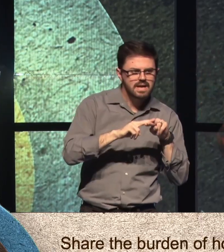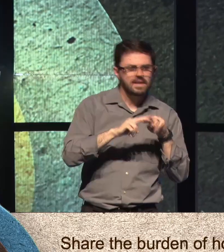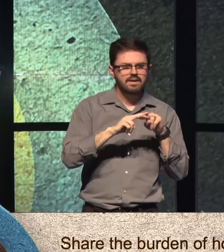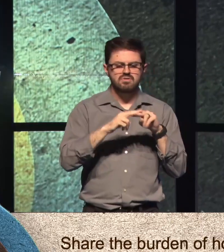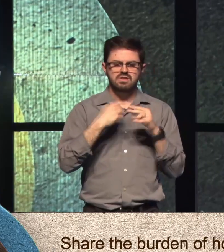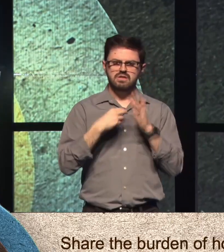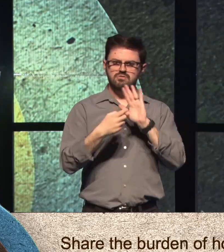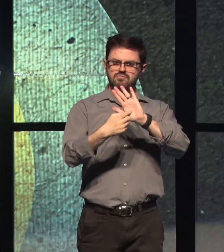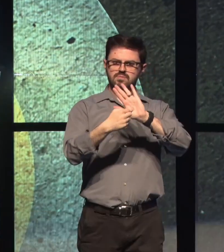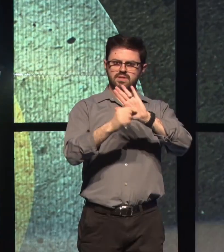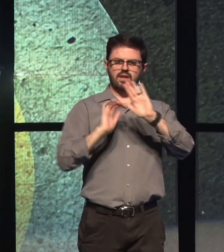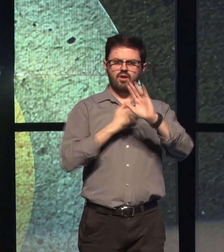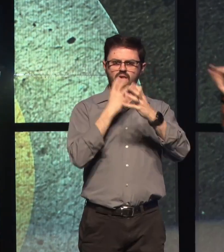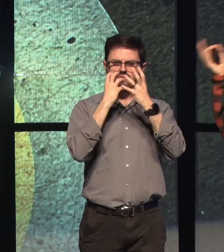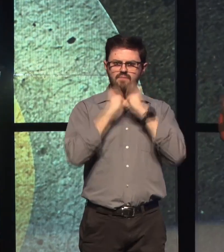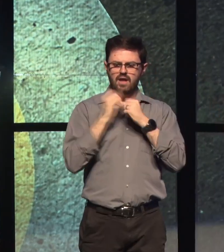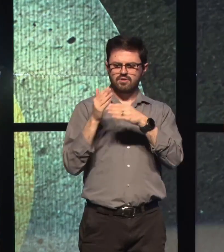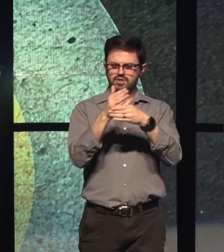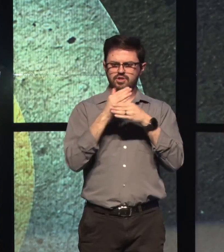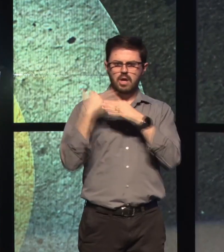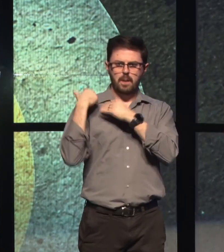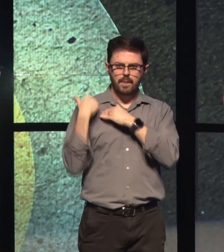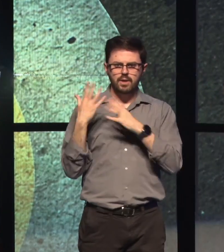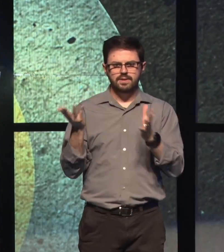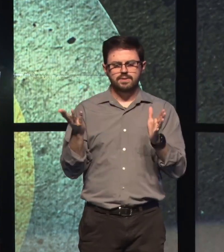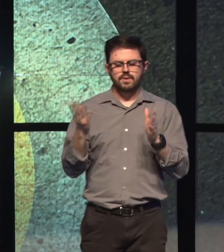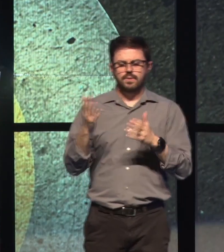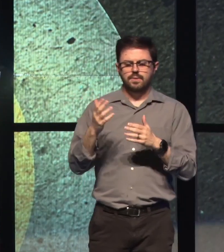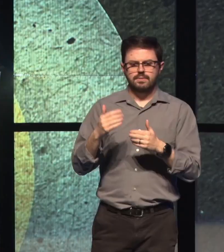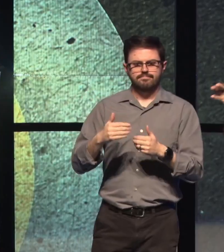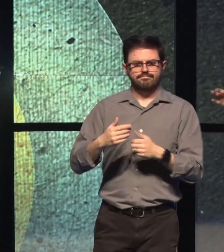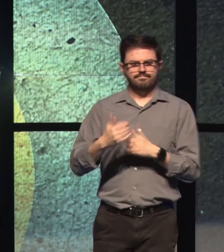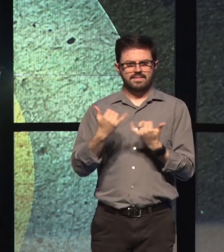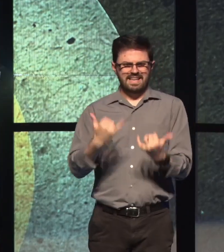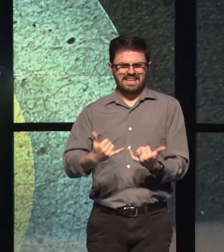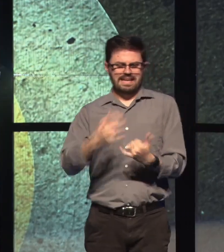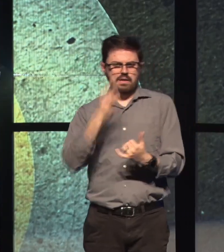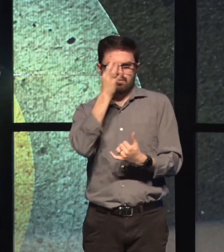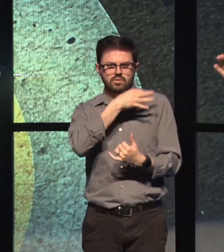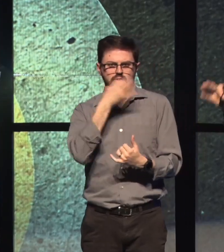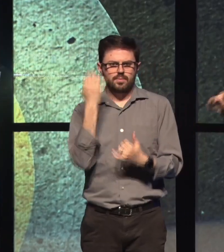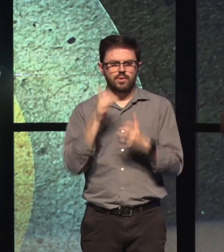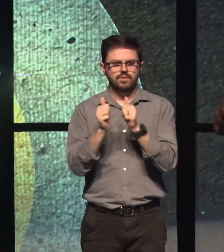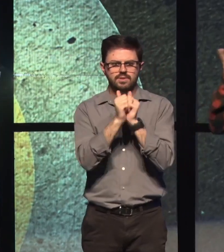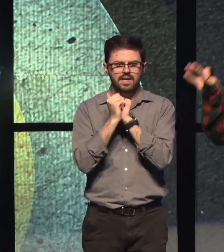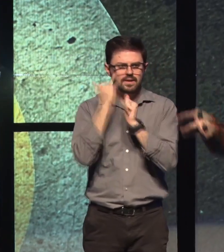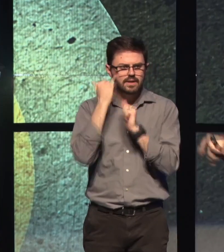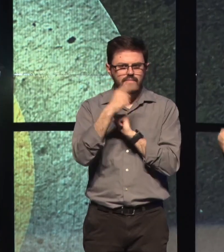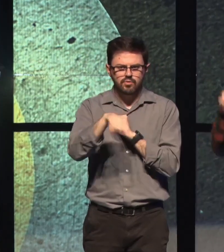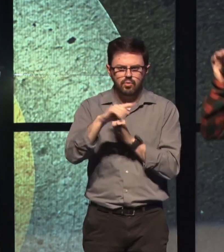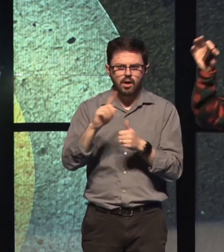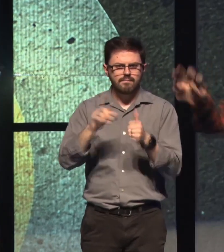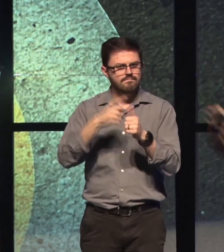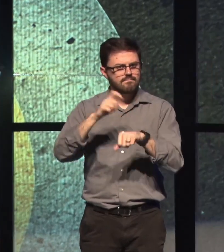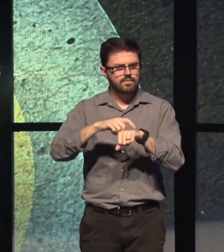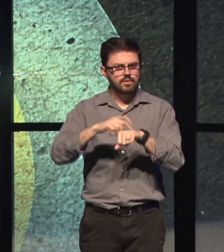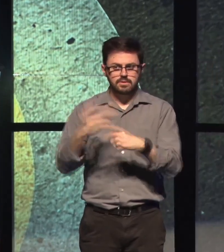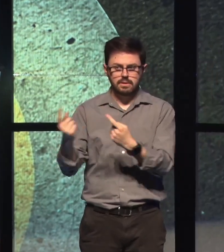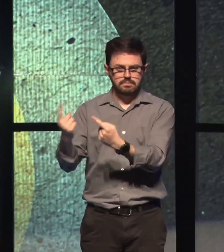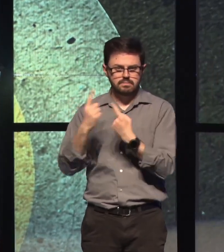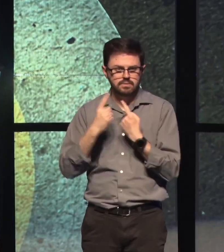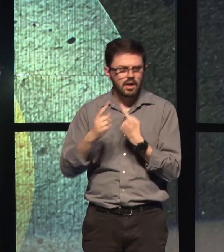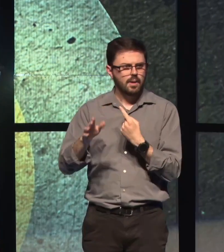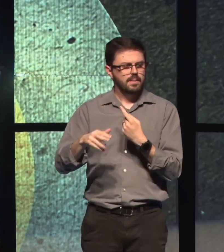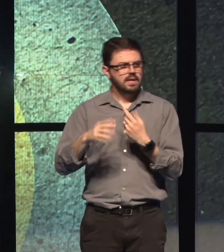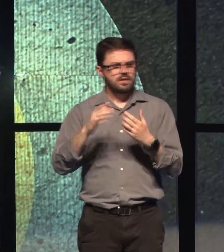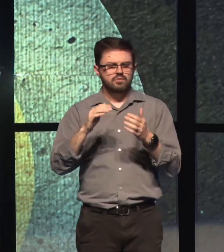of loving one another. So we're going to have communion together. Listen, if you're here today and you're new to this whole Jesus thing, this church thing, or maybe you're new to Crossroads